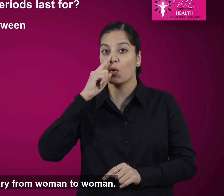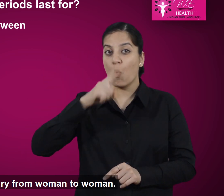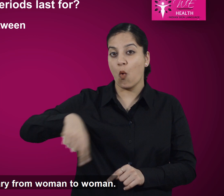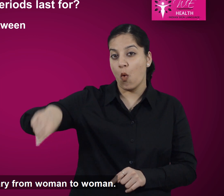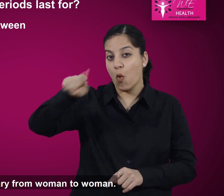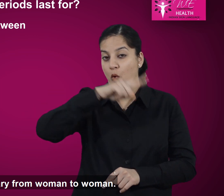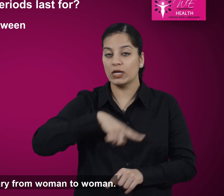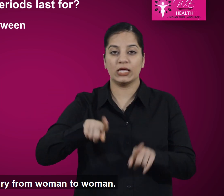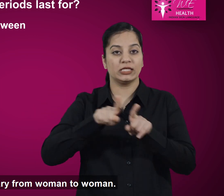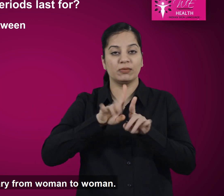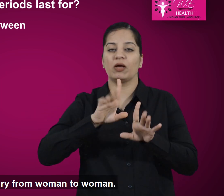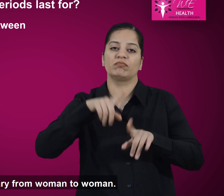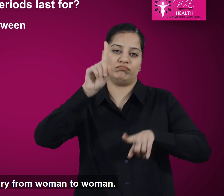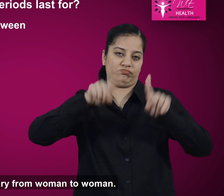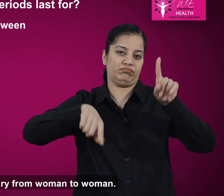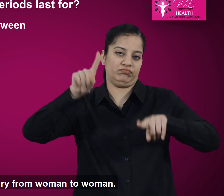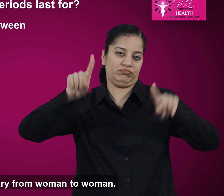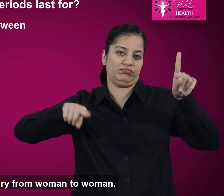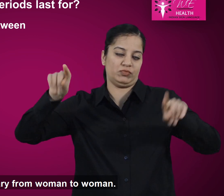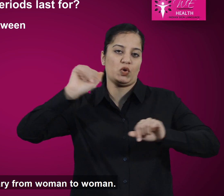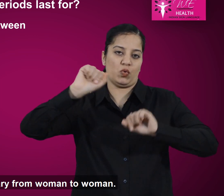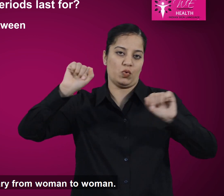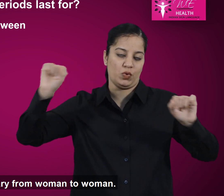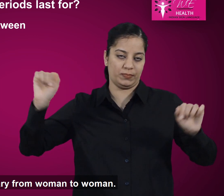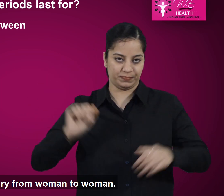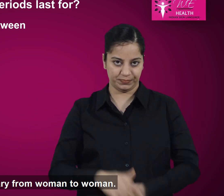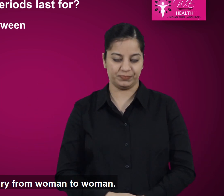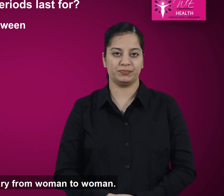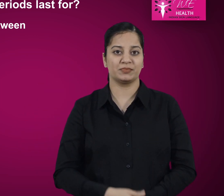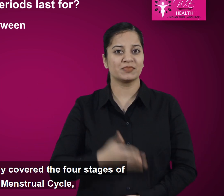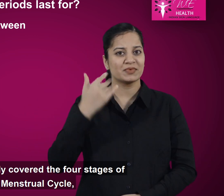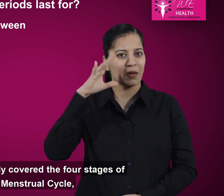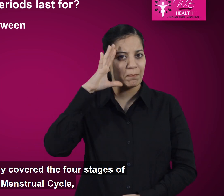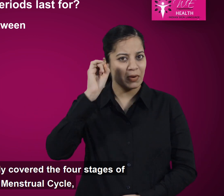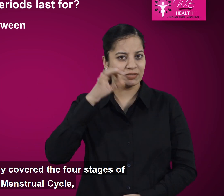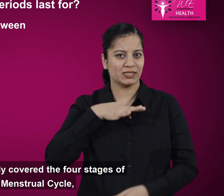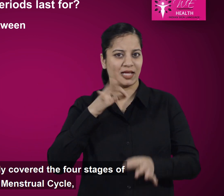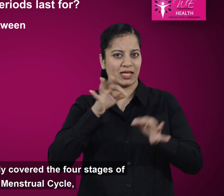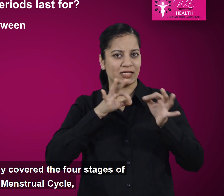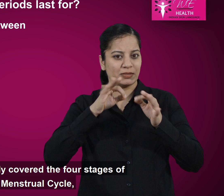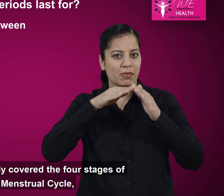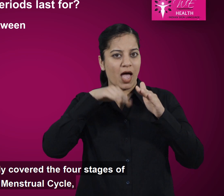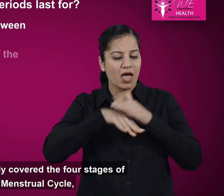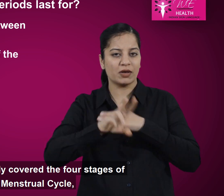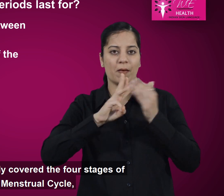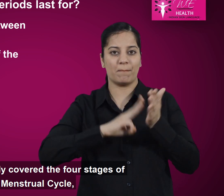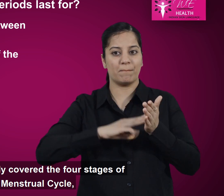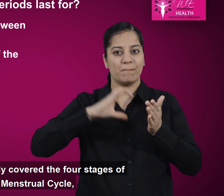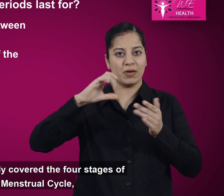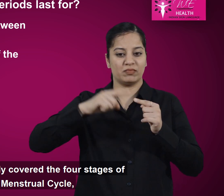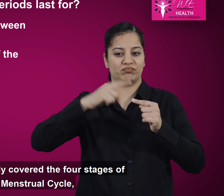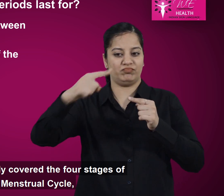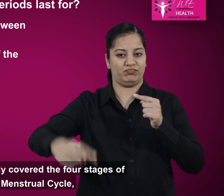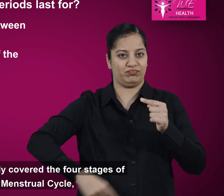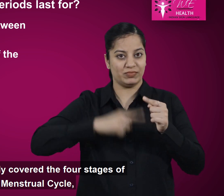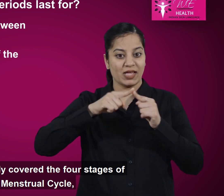But it may vary from woman to woman. We have already covered the four stages of the